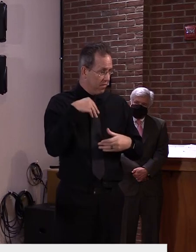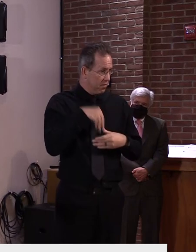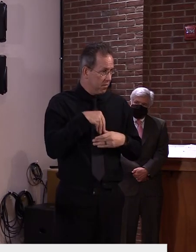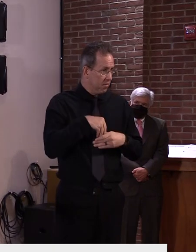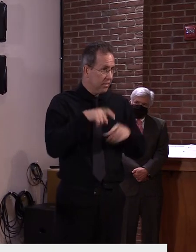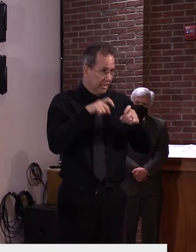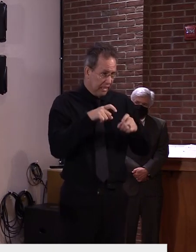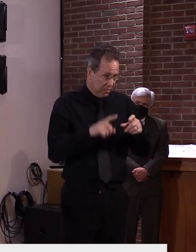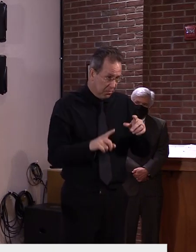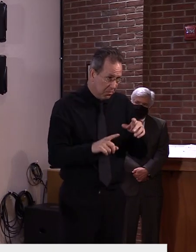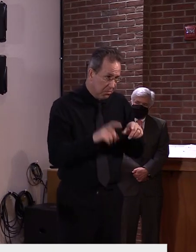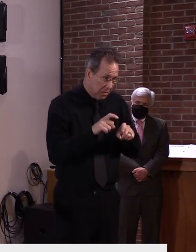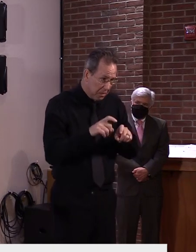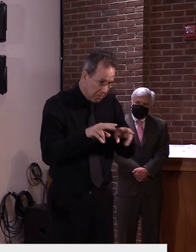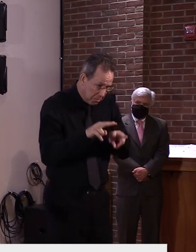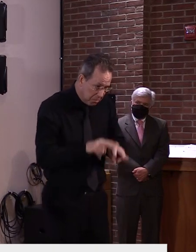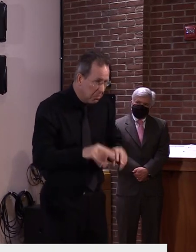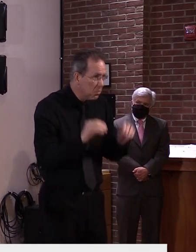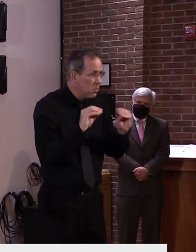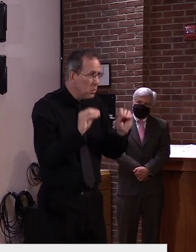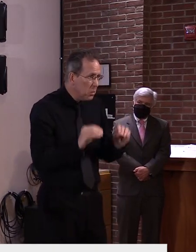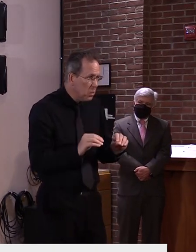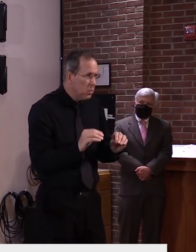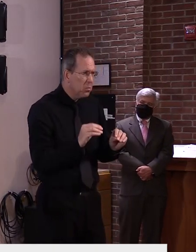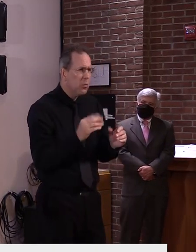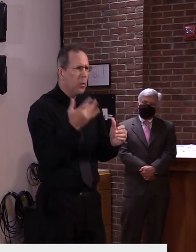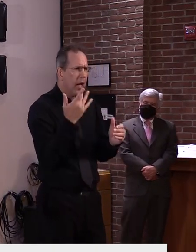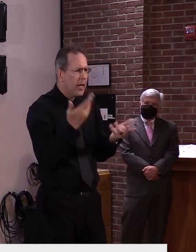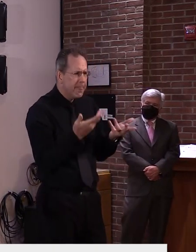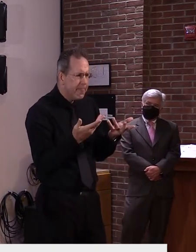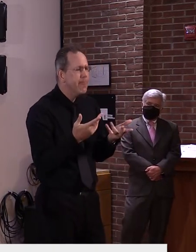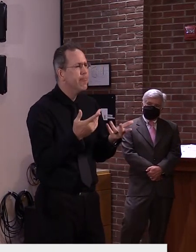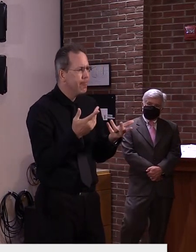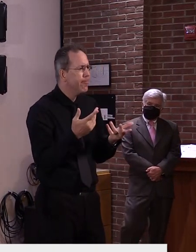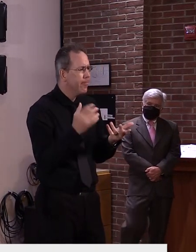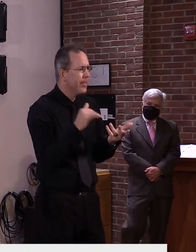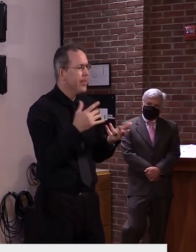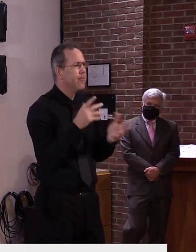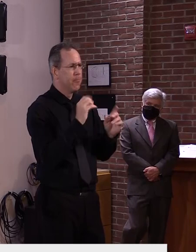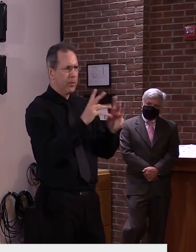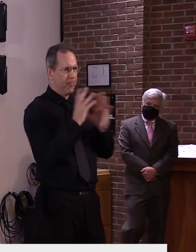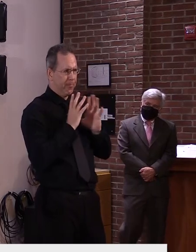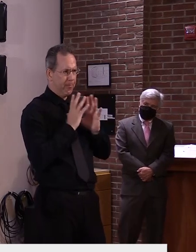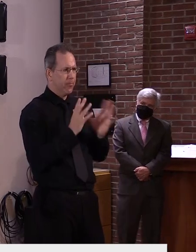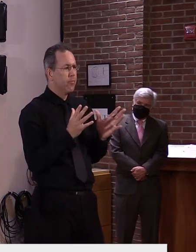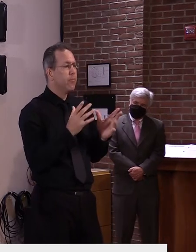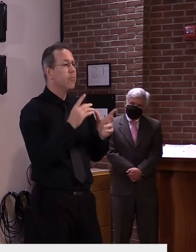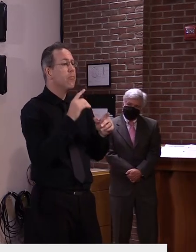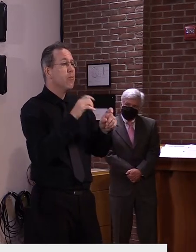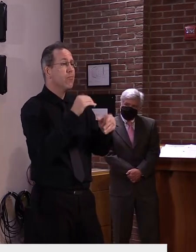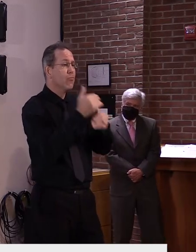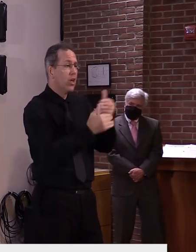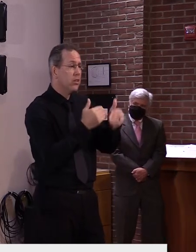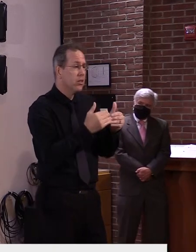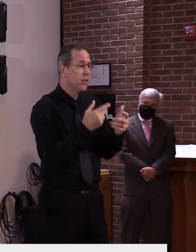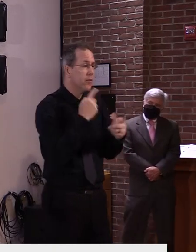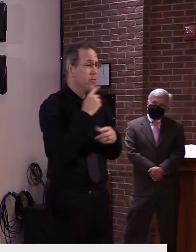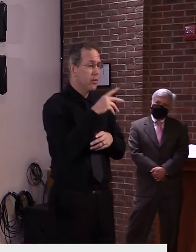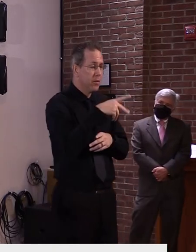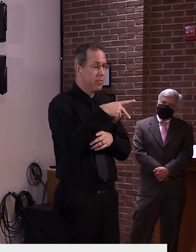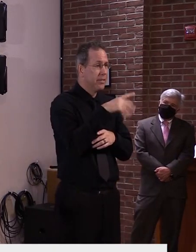Yes. Yeah, so, you know, what we know about these tests, the PCR process itself, it's been described